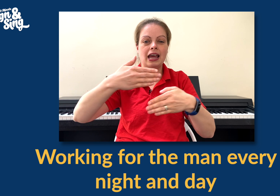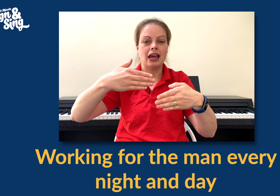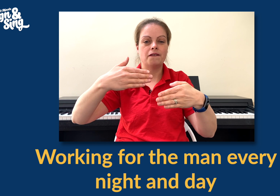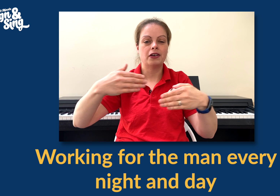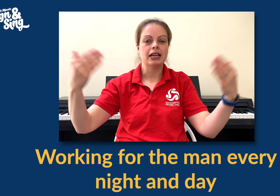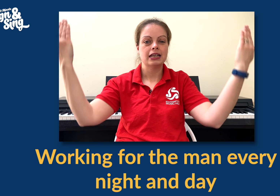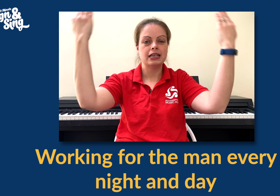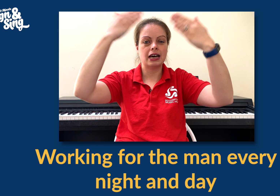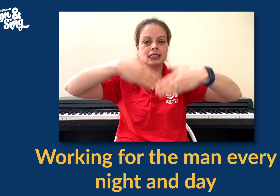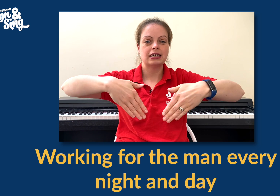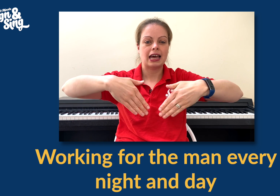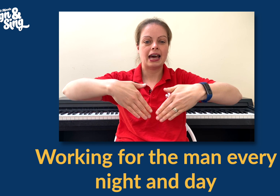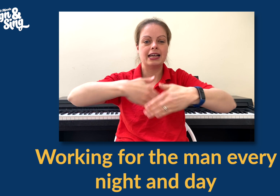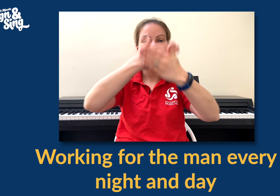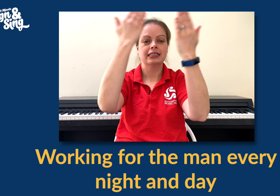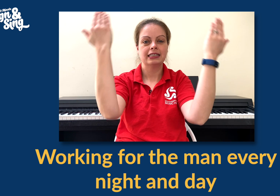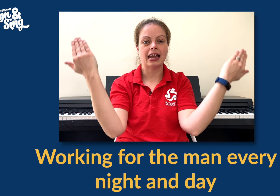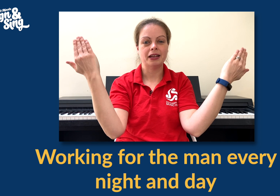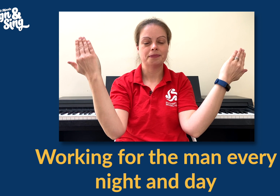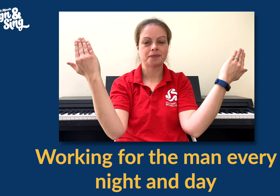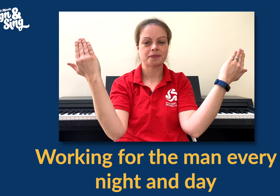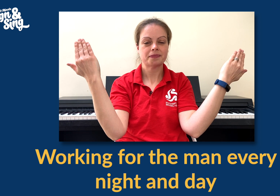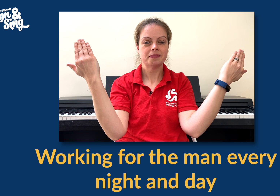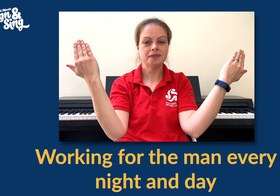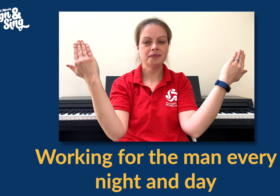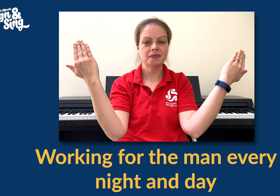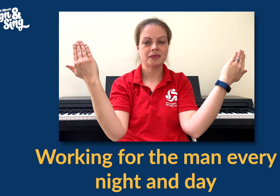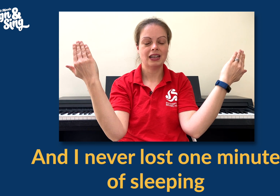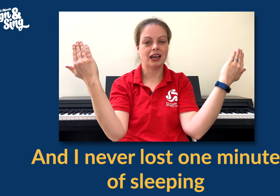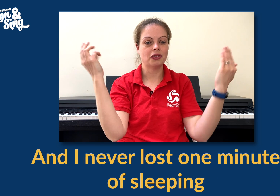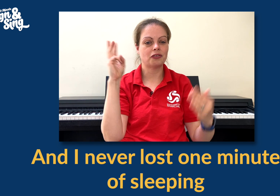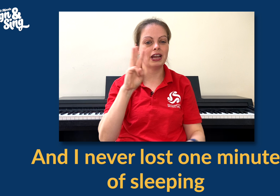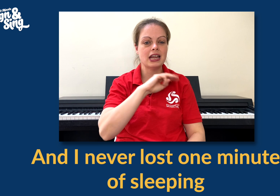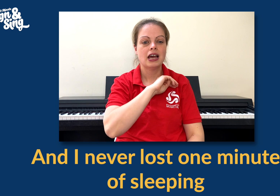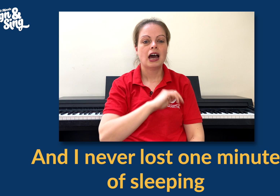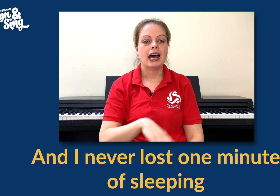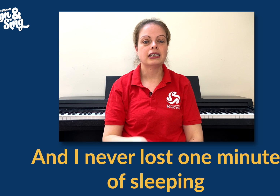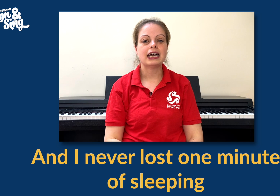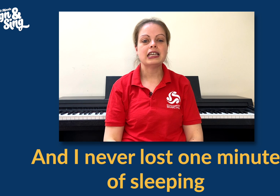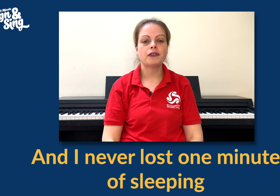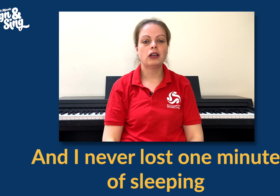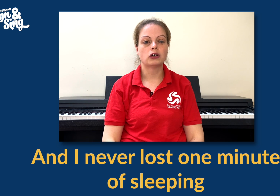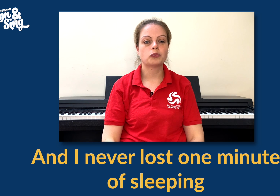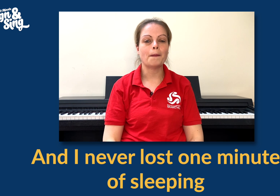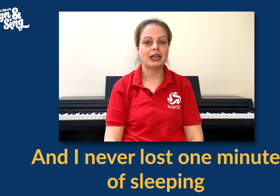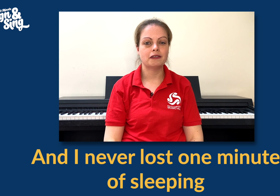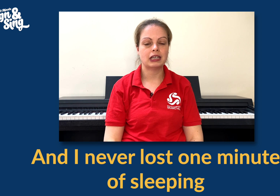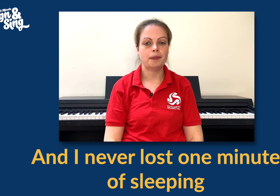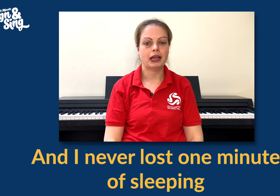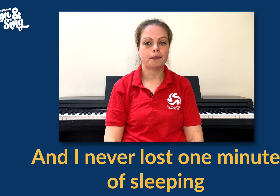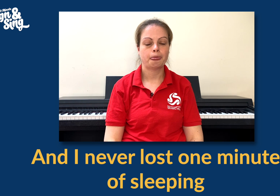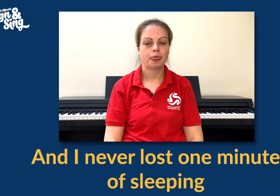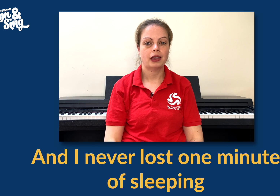man every night and day. Line 3, and I never lost 1 minute